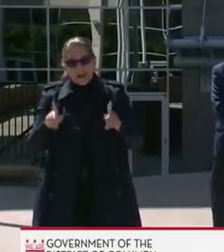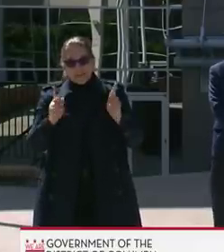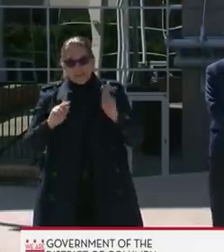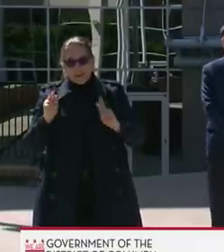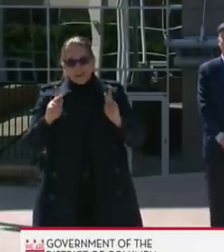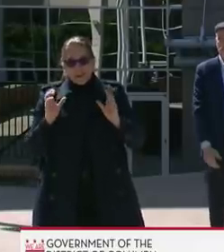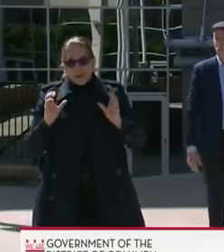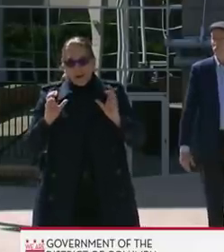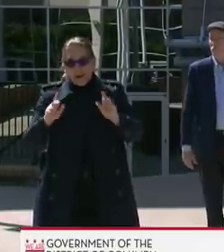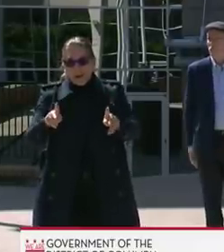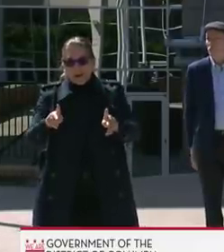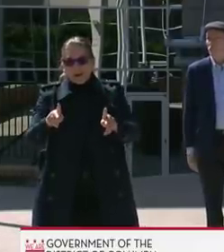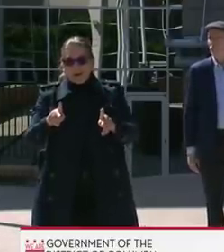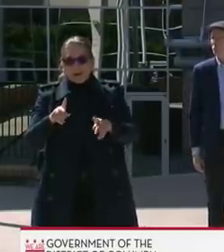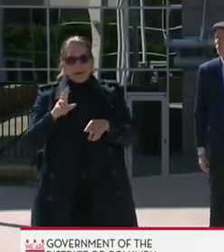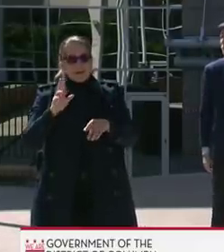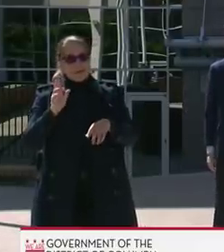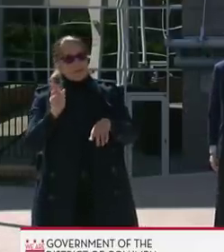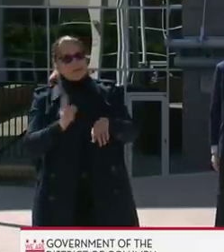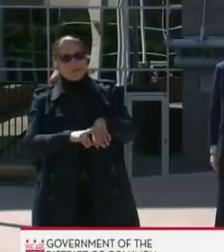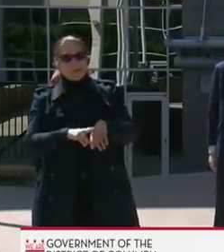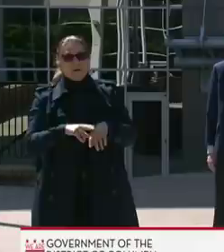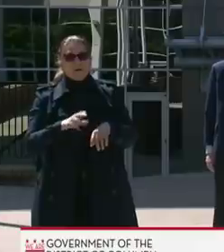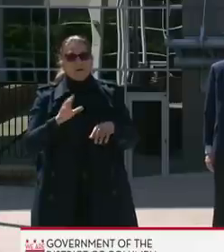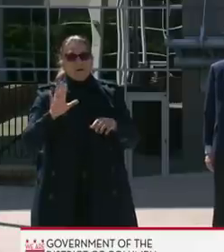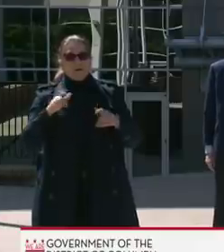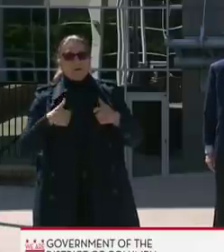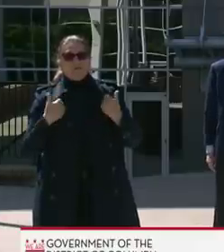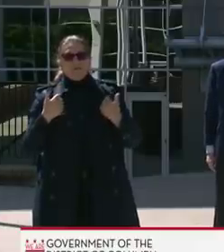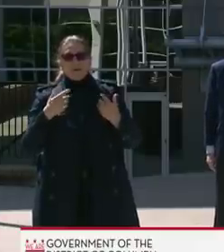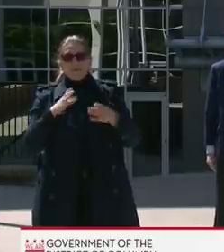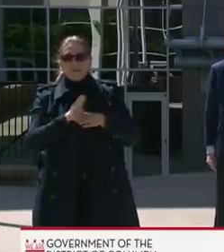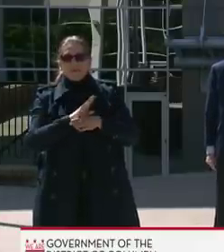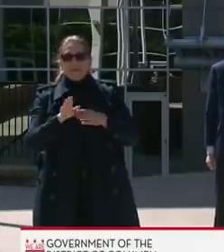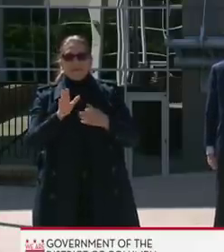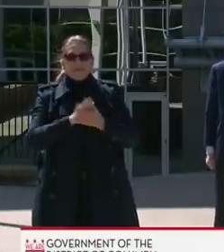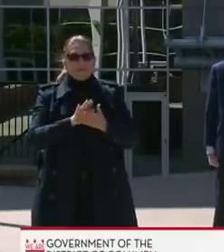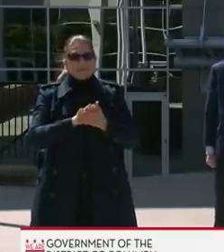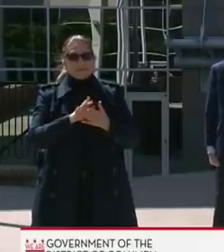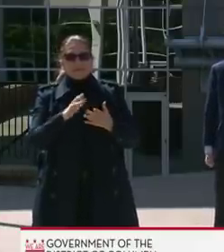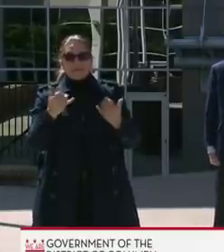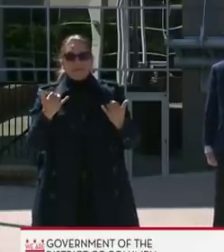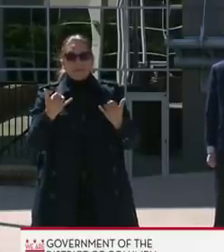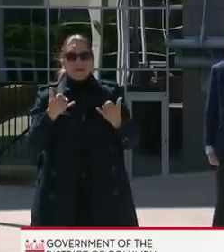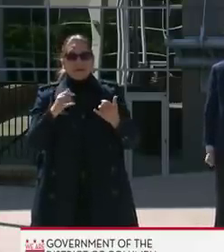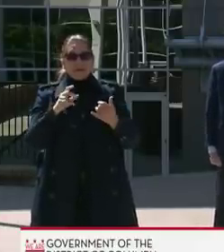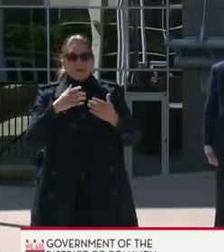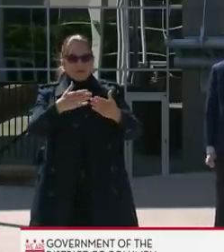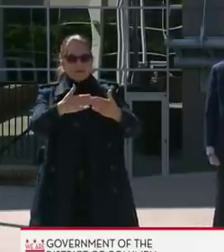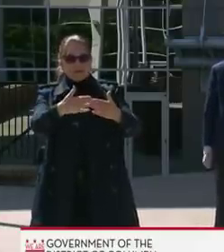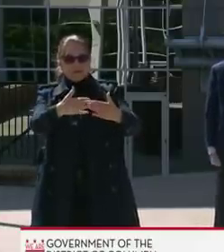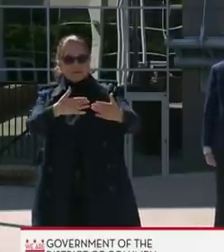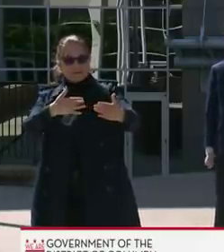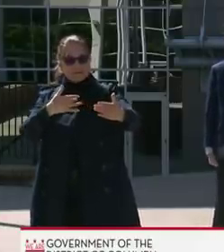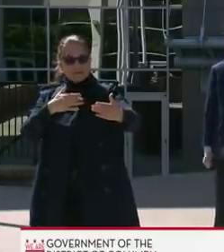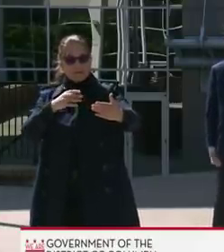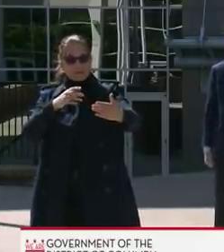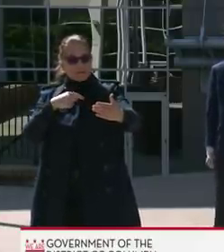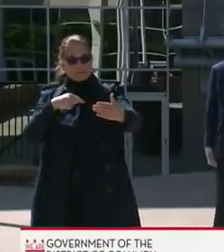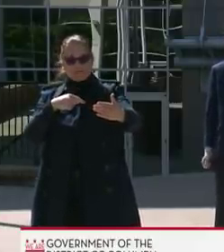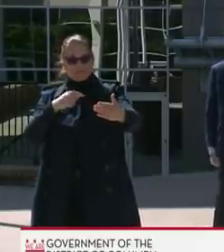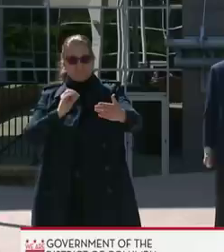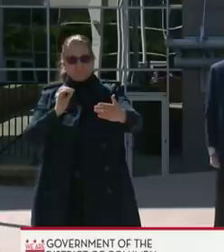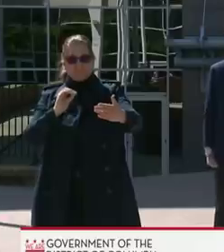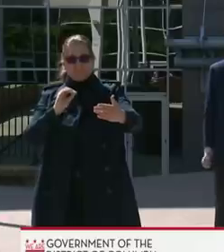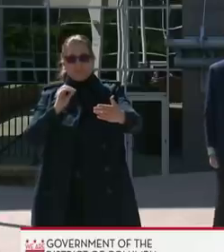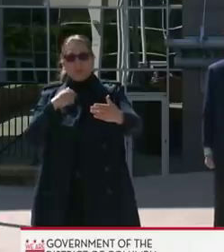city. So before that date, we will be making some announcements, and likely before that,